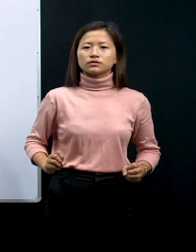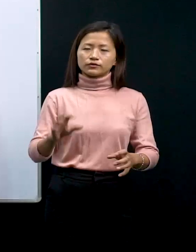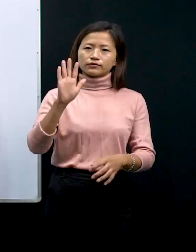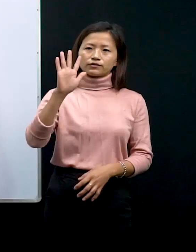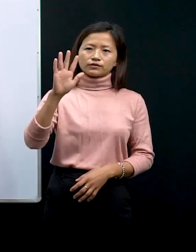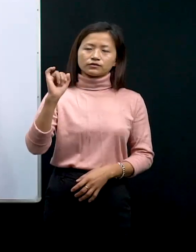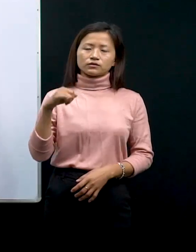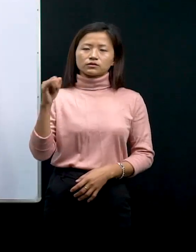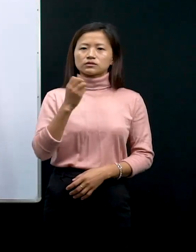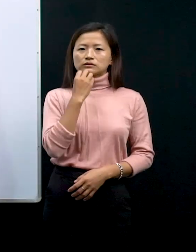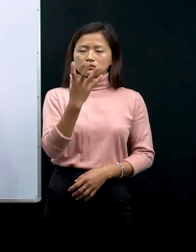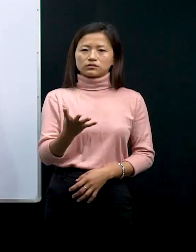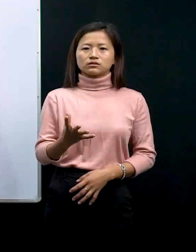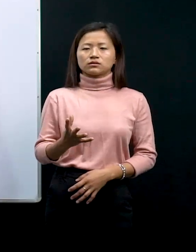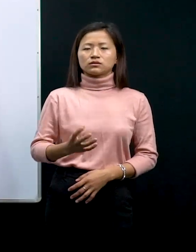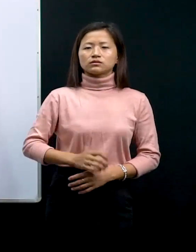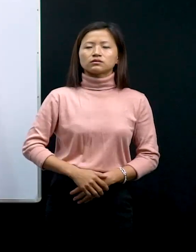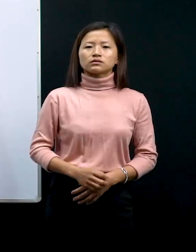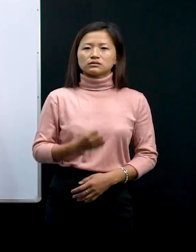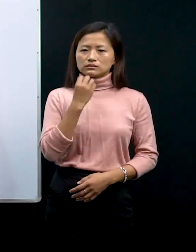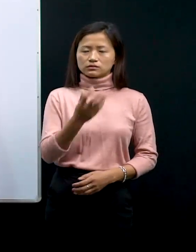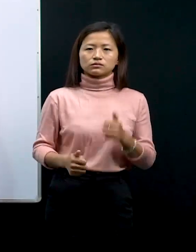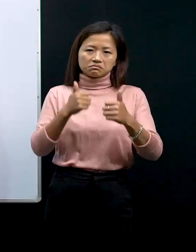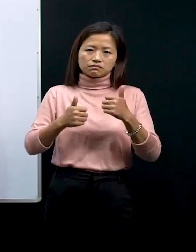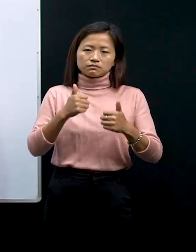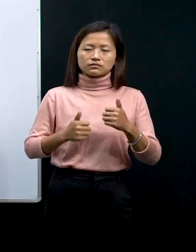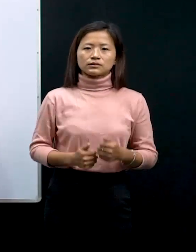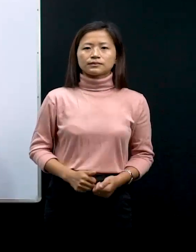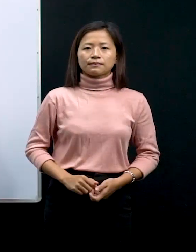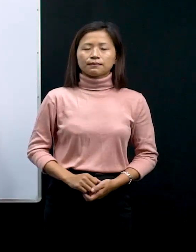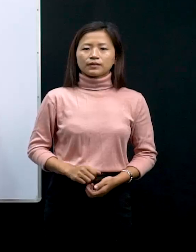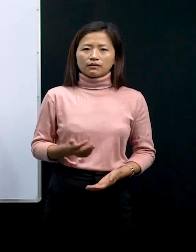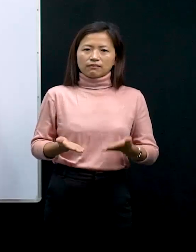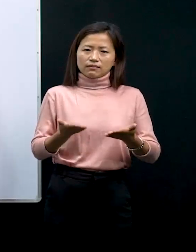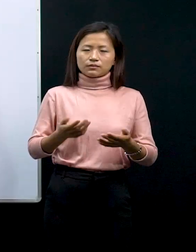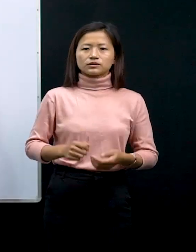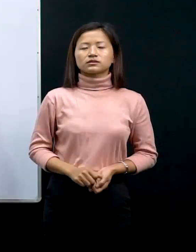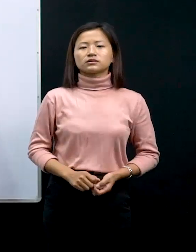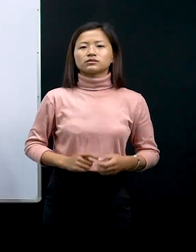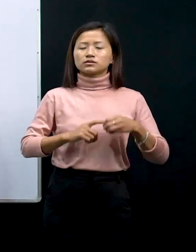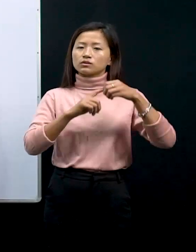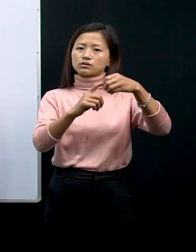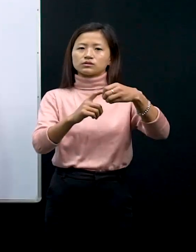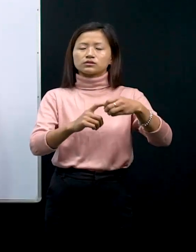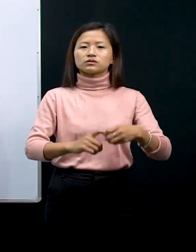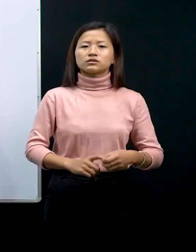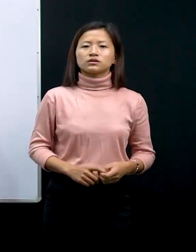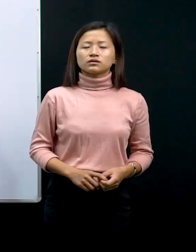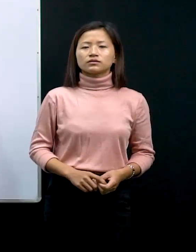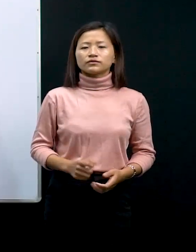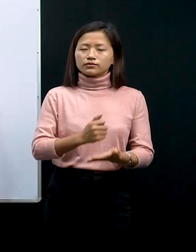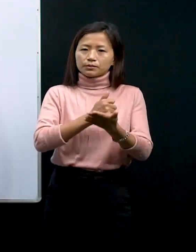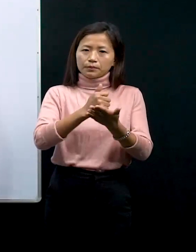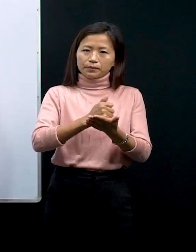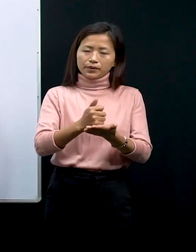5-6 questions are very easy. That will not come for the exam purpose. That means very limited questions. Very limited questions. If you